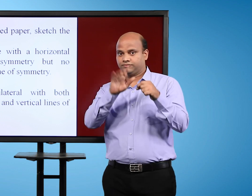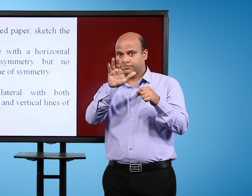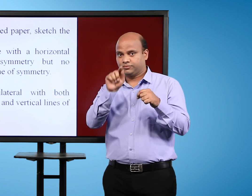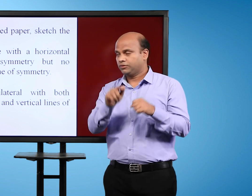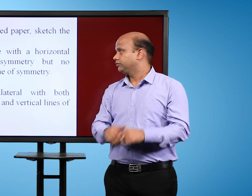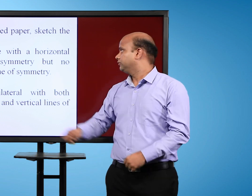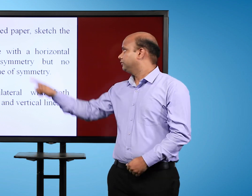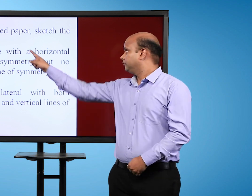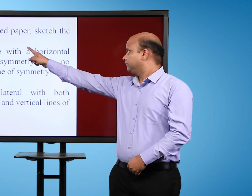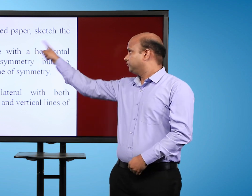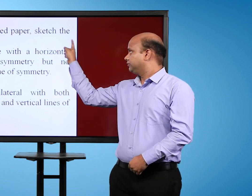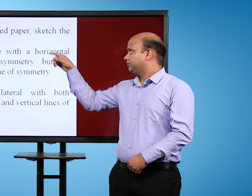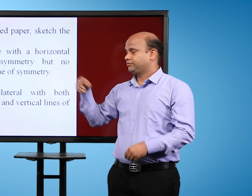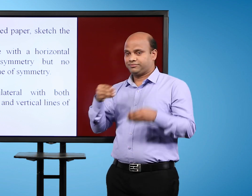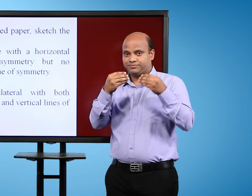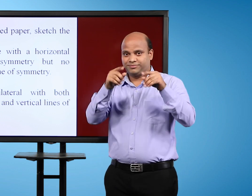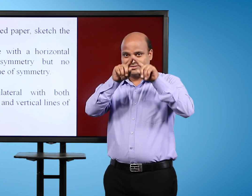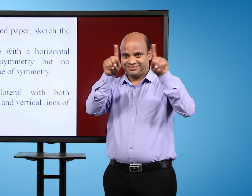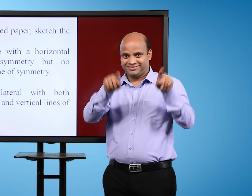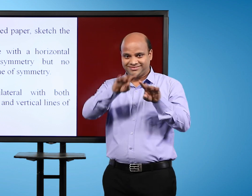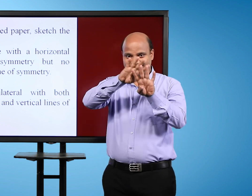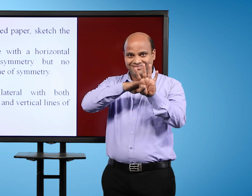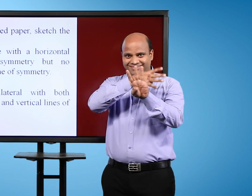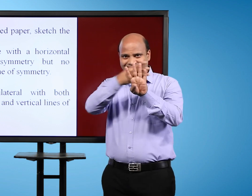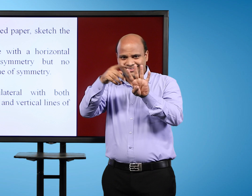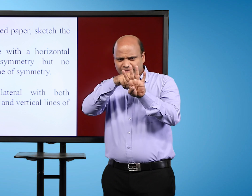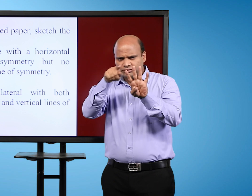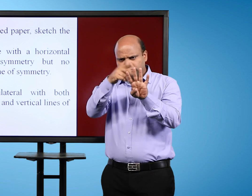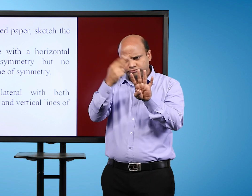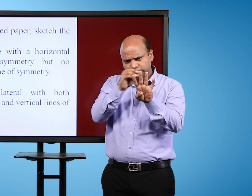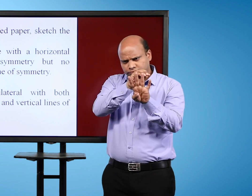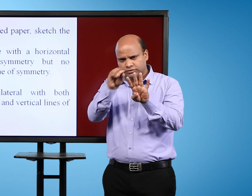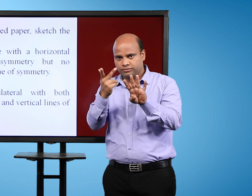(5) On a squared paper, sketch the following.